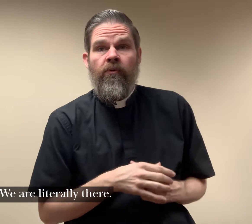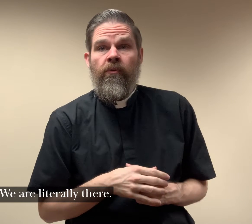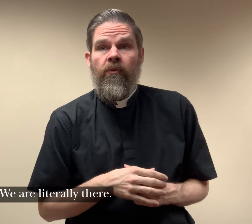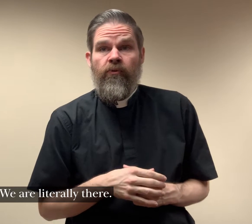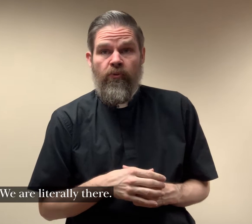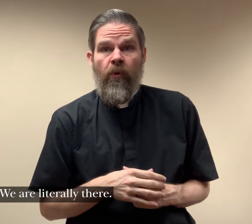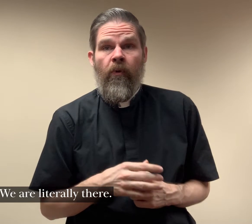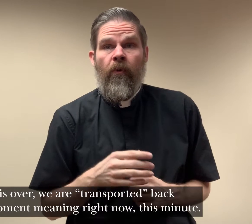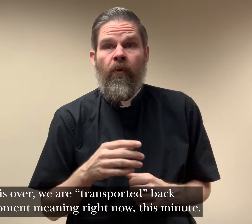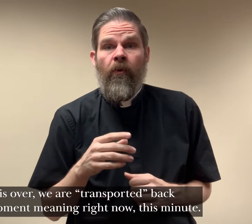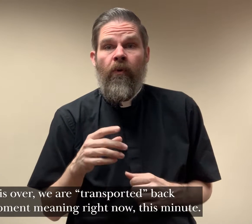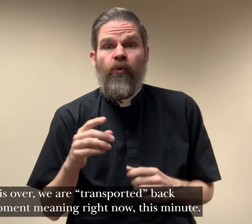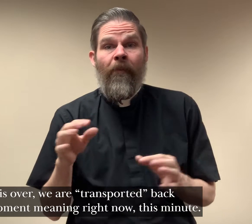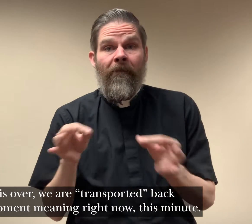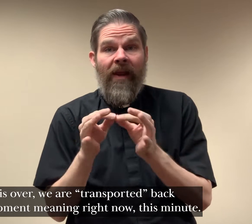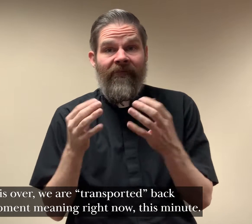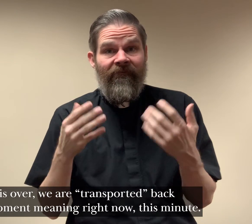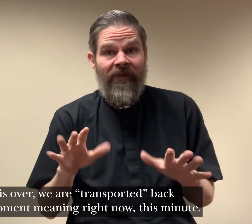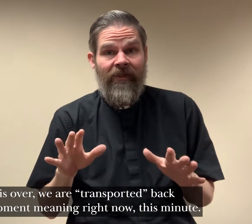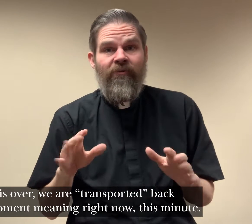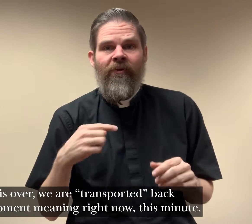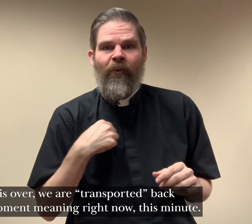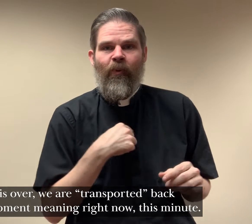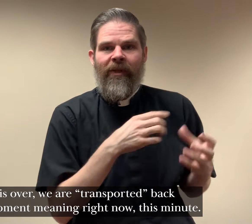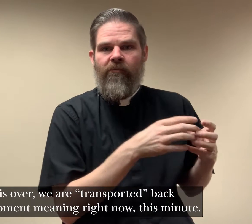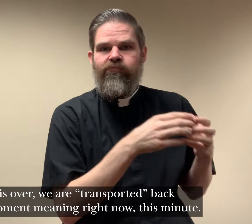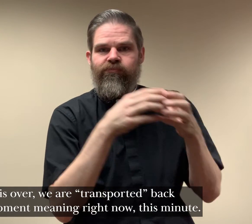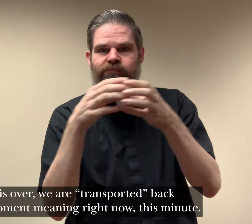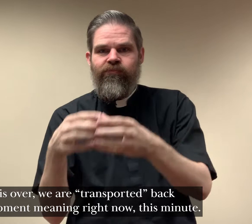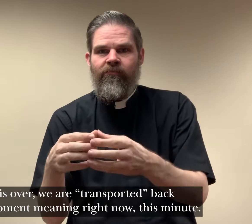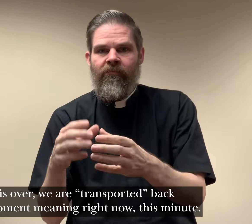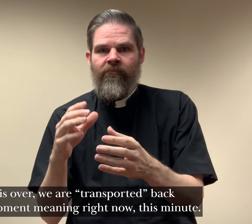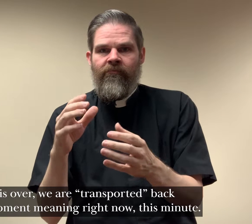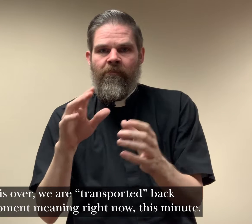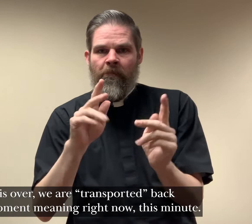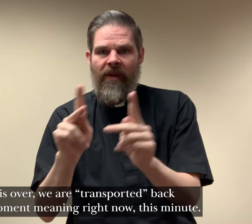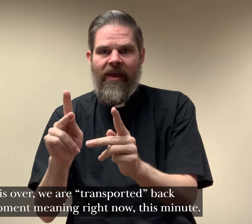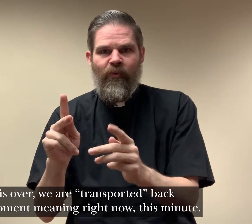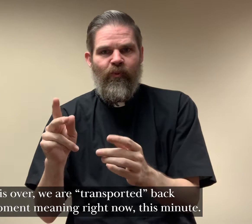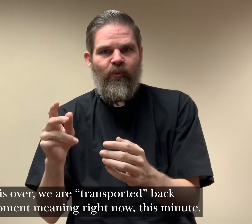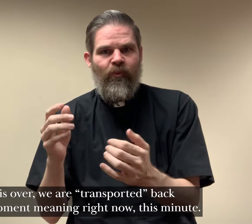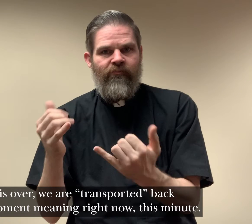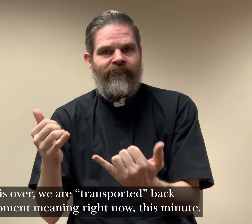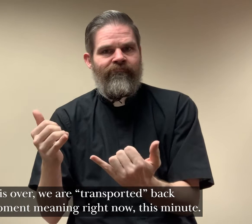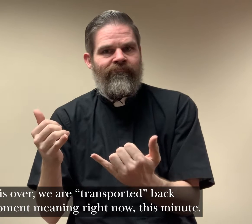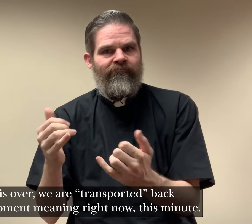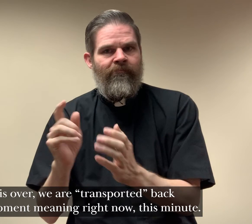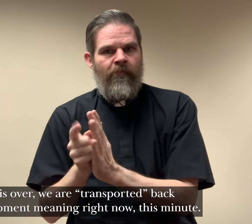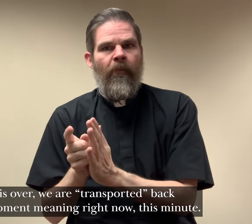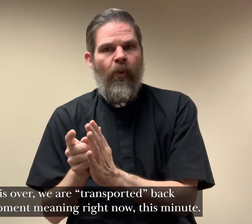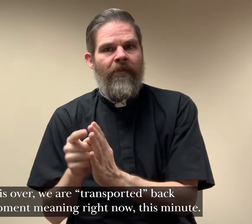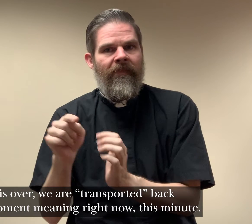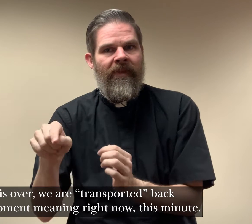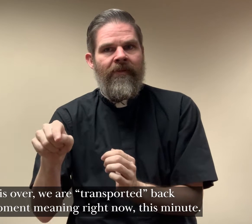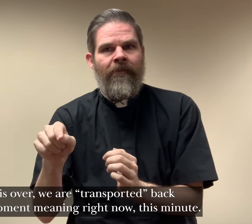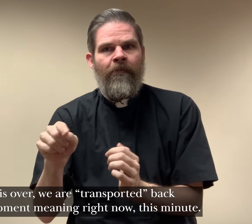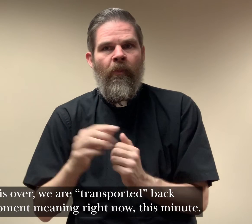When Mass is over, we are transported back to the present moment, meaning right now, this minute.